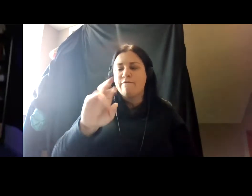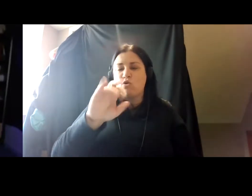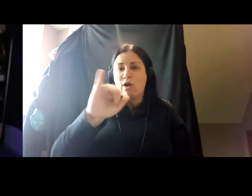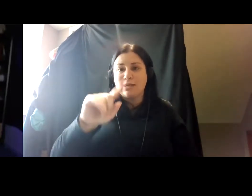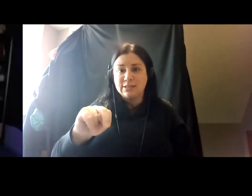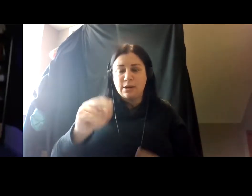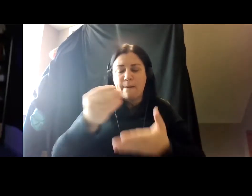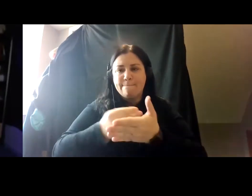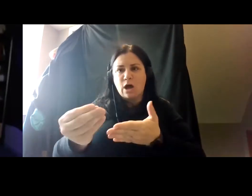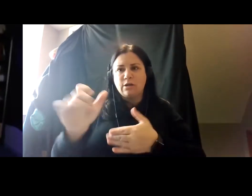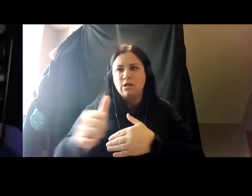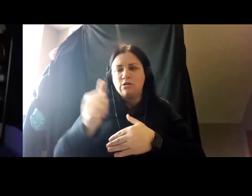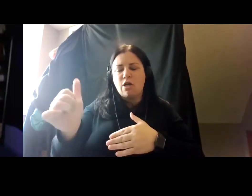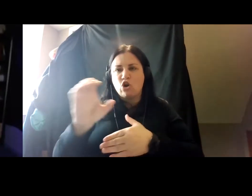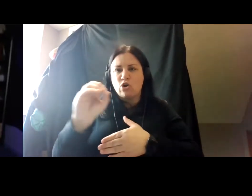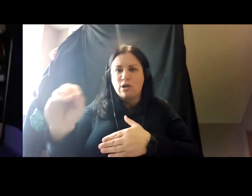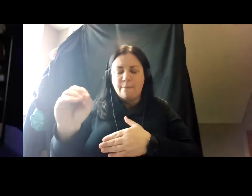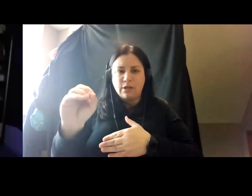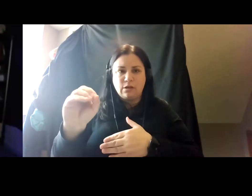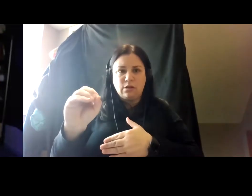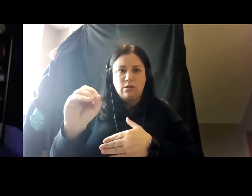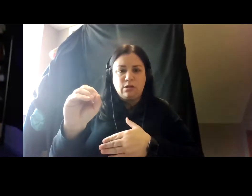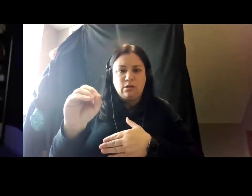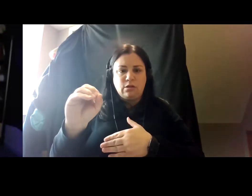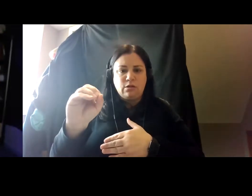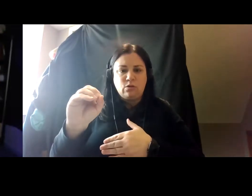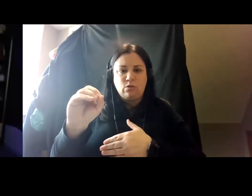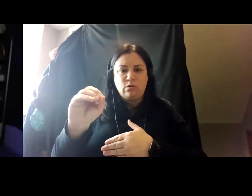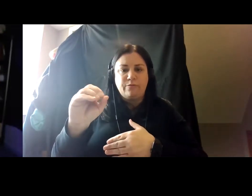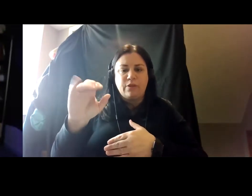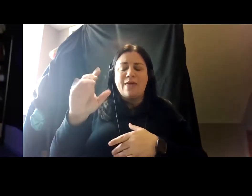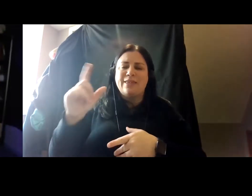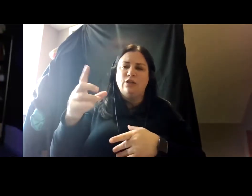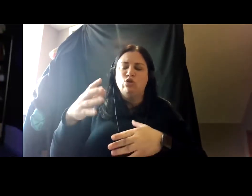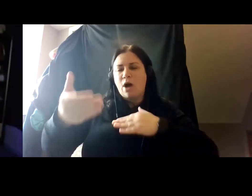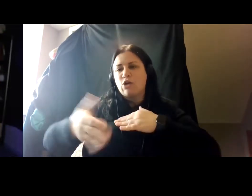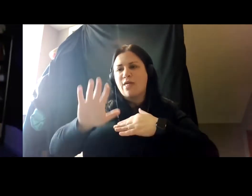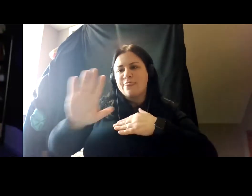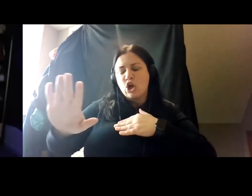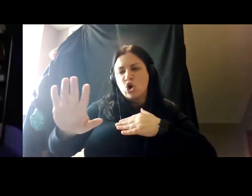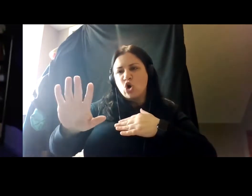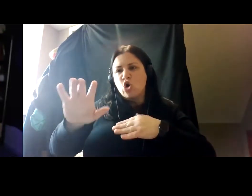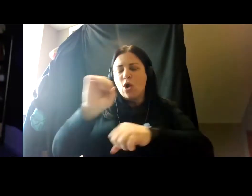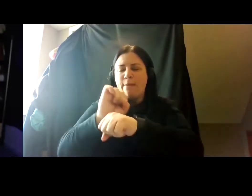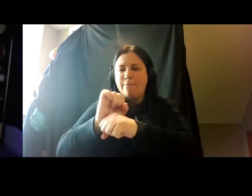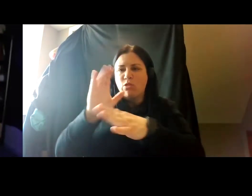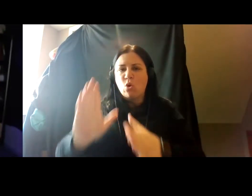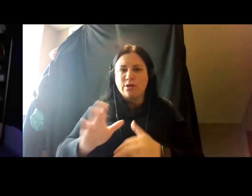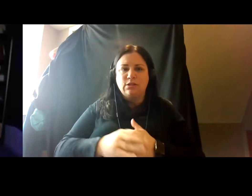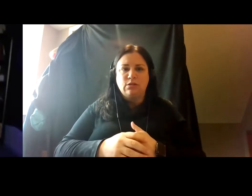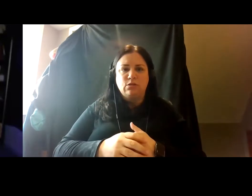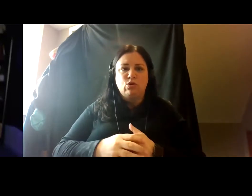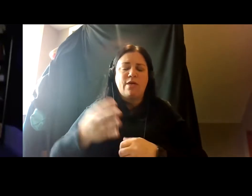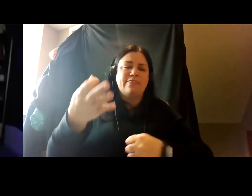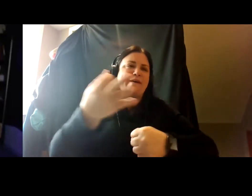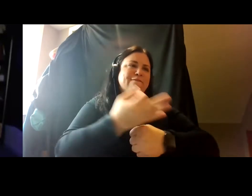Alltel Wireless. Alltel Wireless, they had a deal with them. If you get their employees, then you had to keep their employees. And then what they did is they fired the